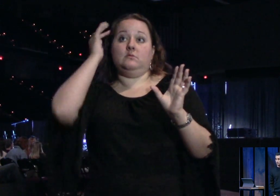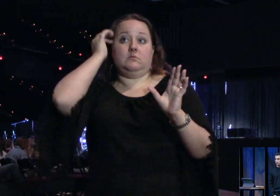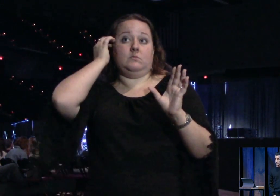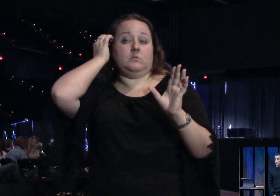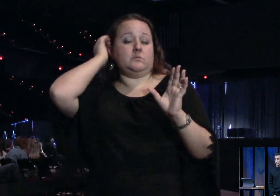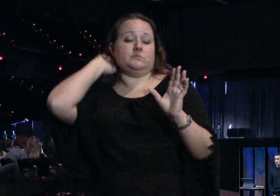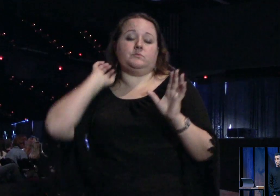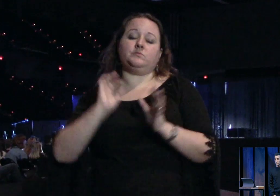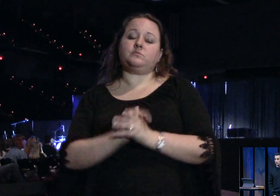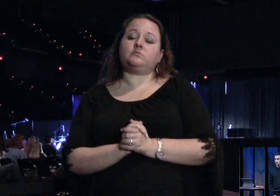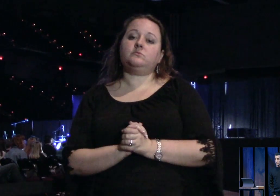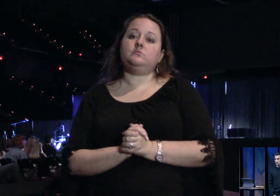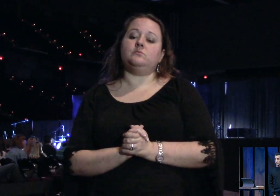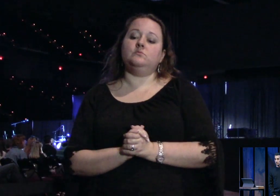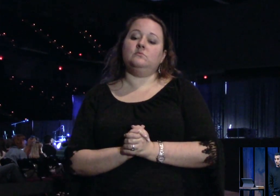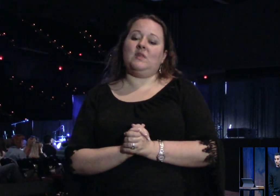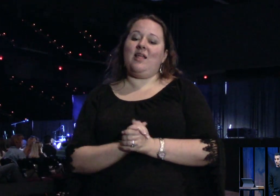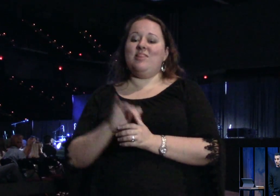life.